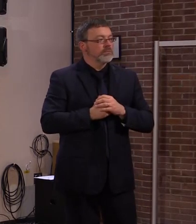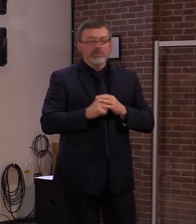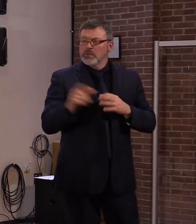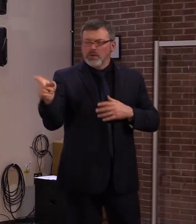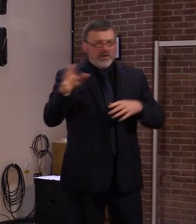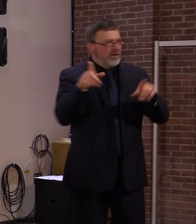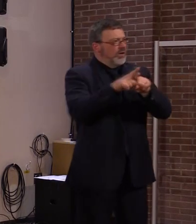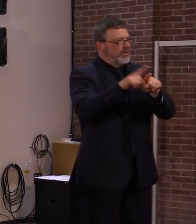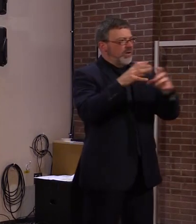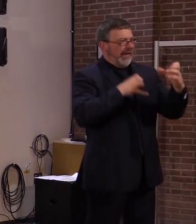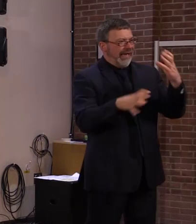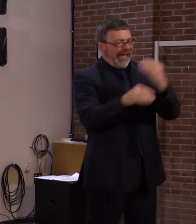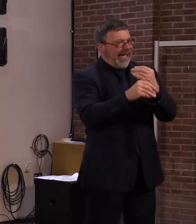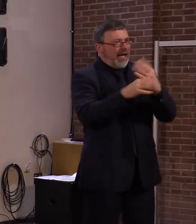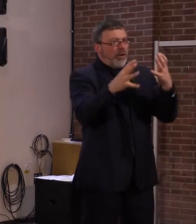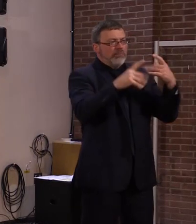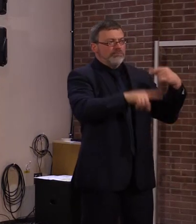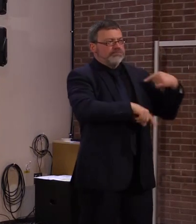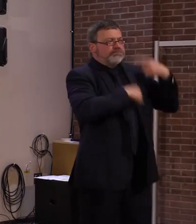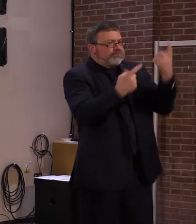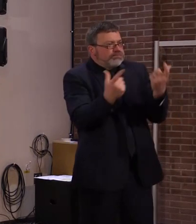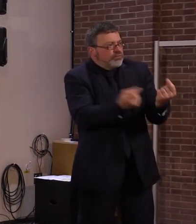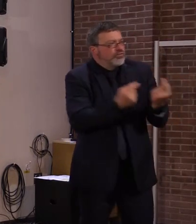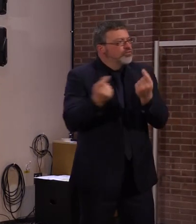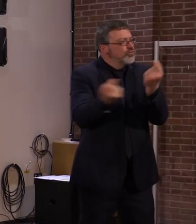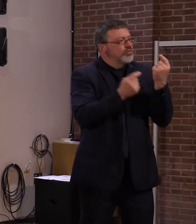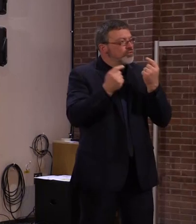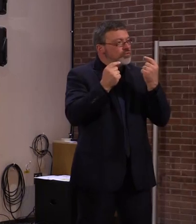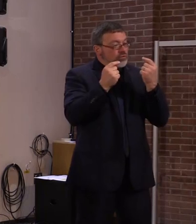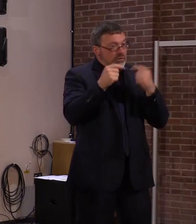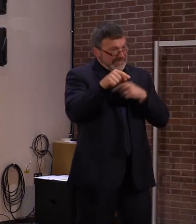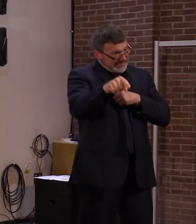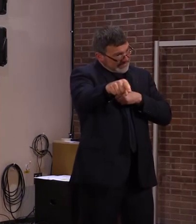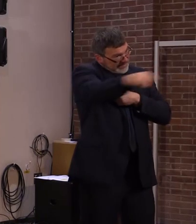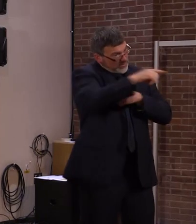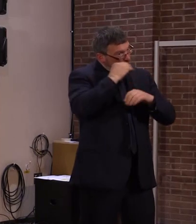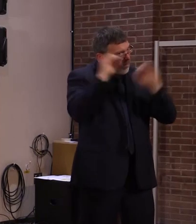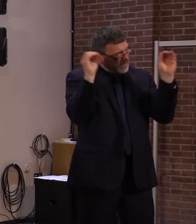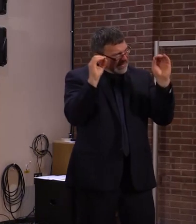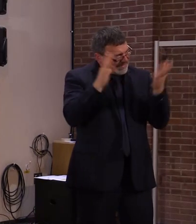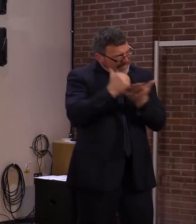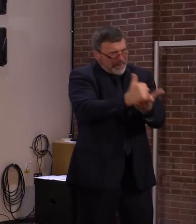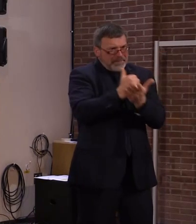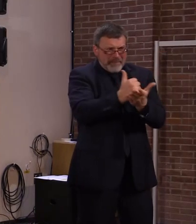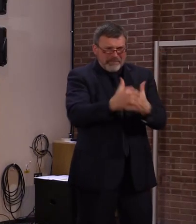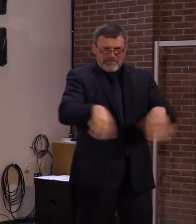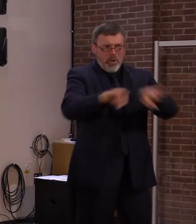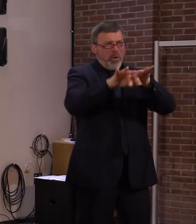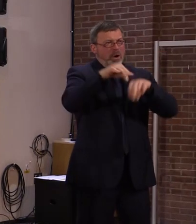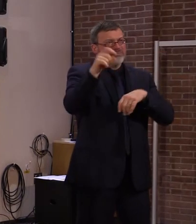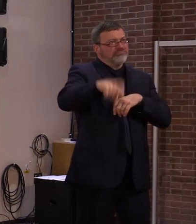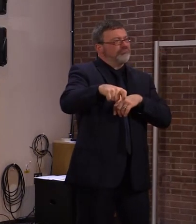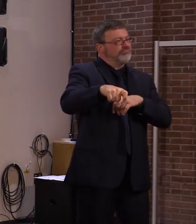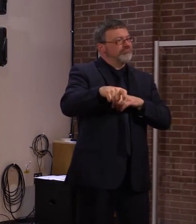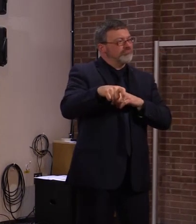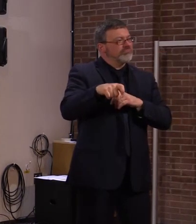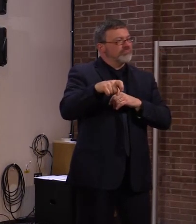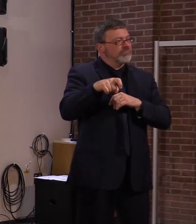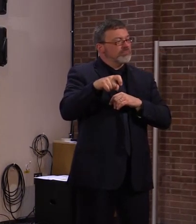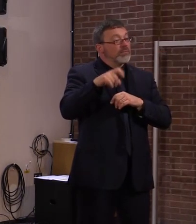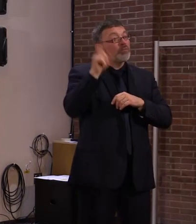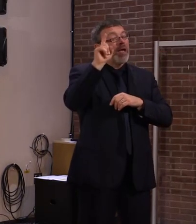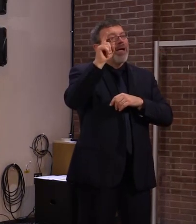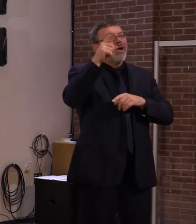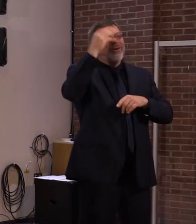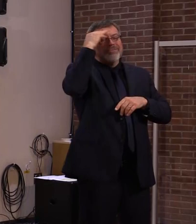helped with those that have been homeless. Sears Lane, for example, we've helped with financing, making